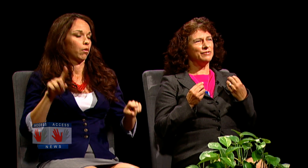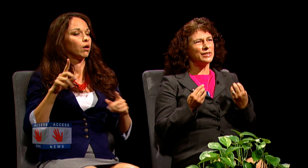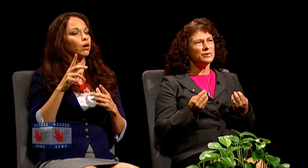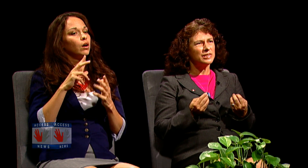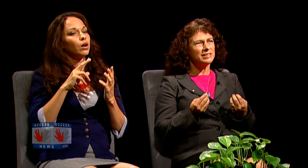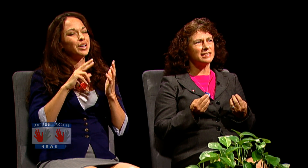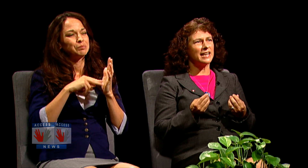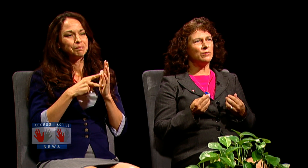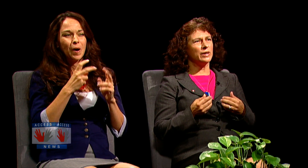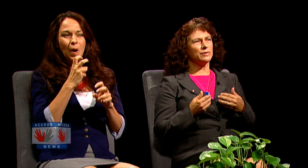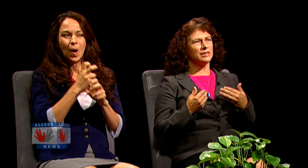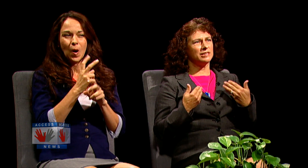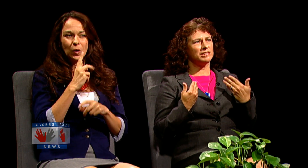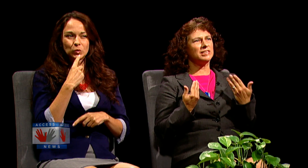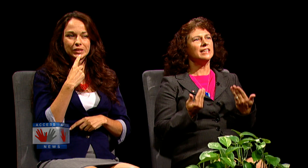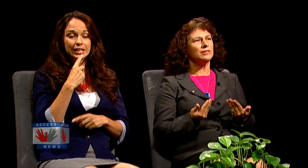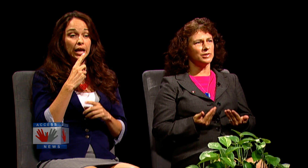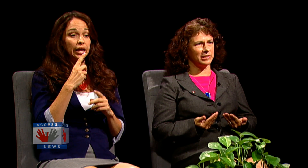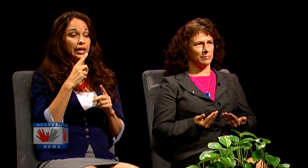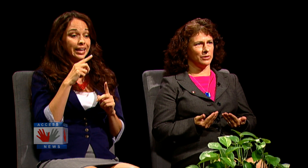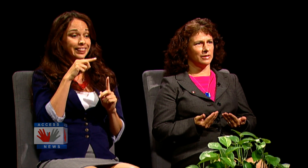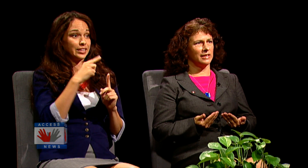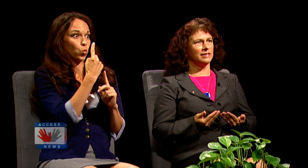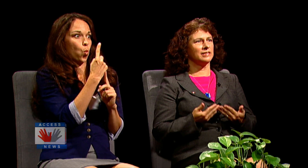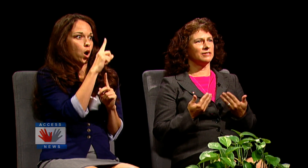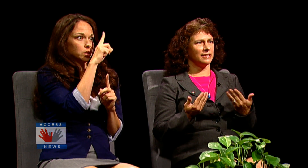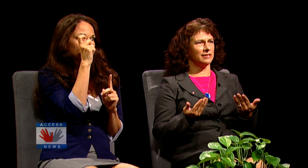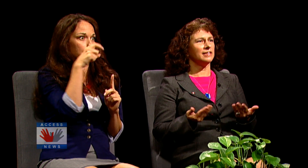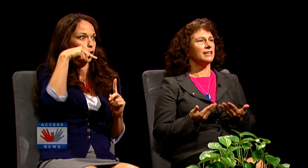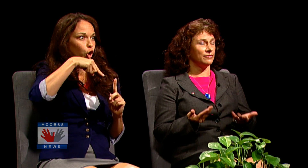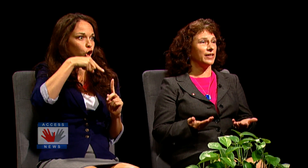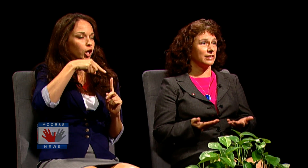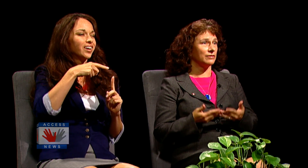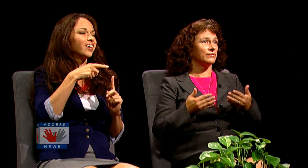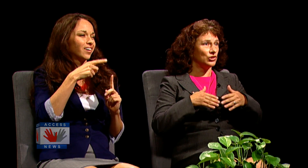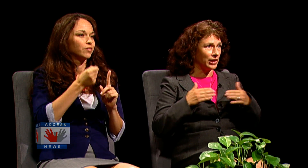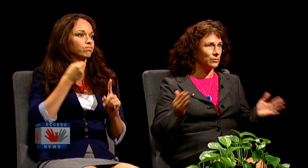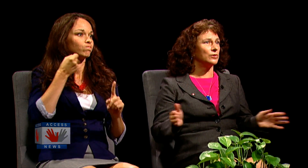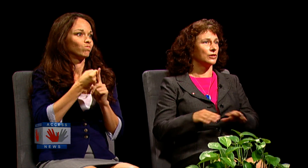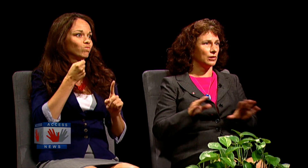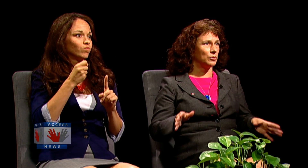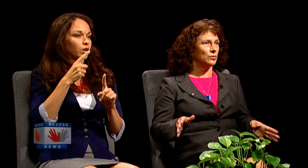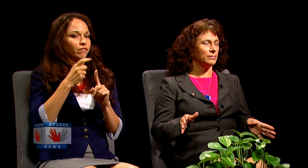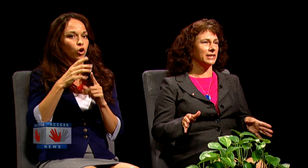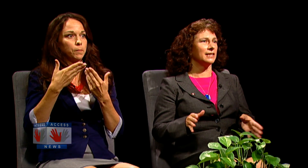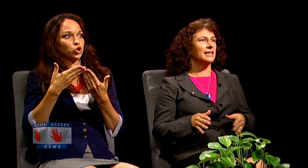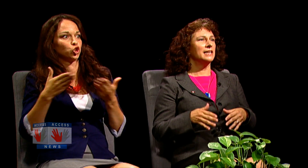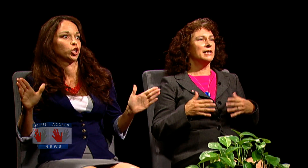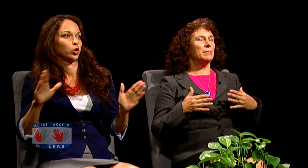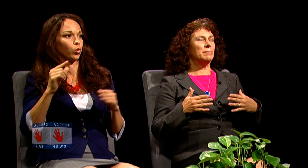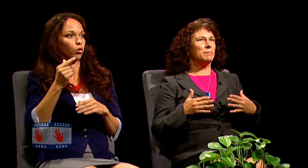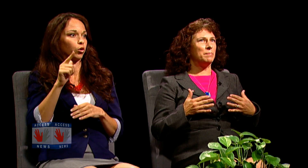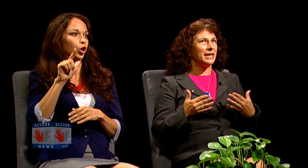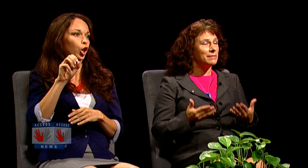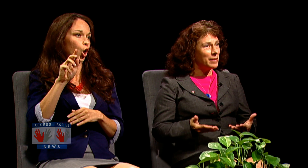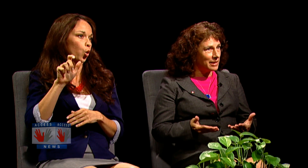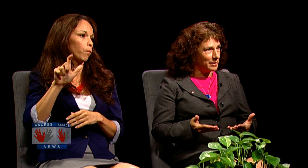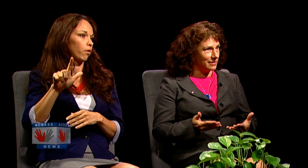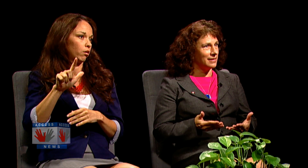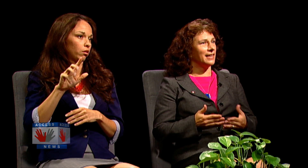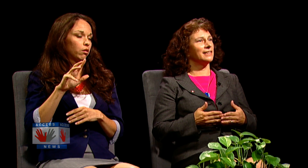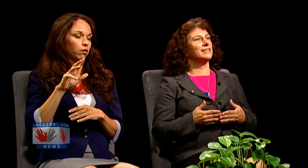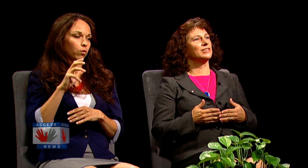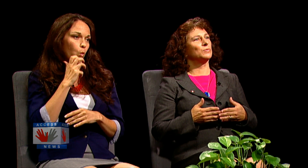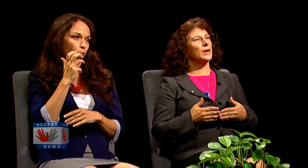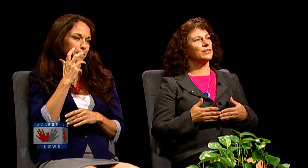it's difficult to say whether this single summer is an effect of general global warming, but it may